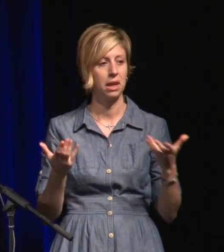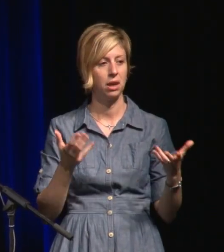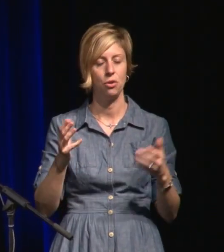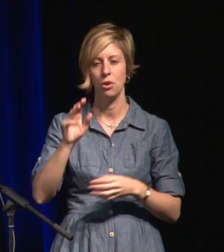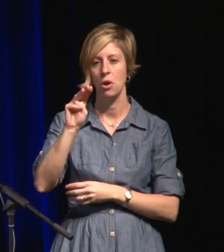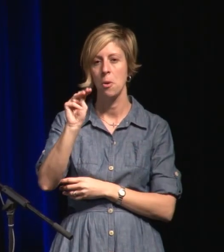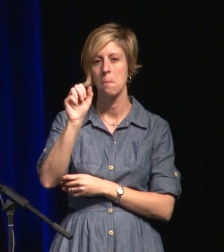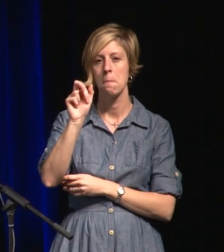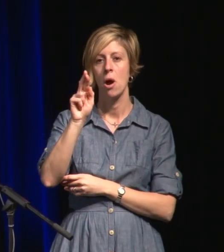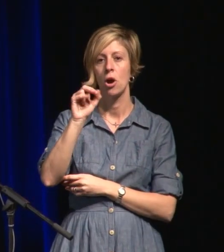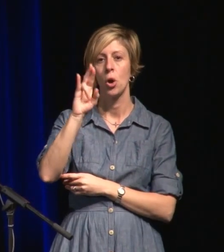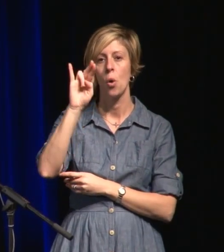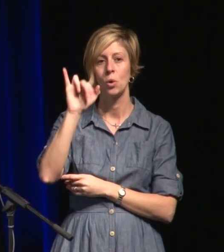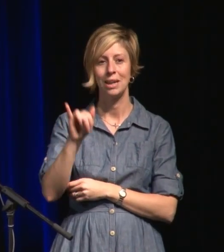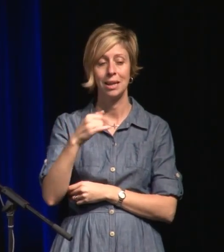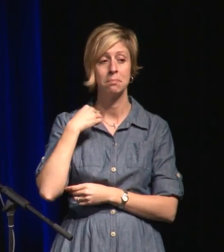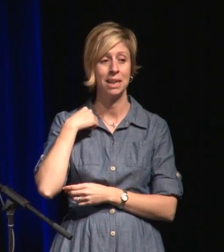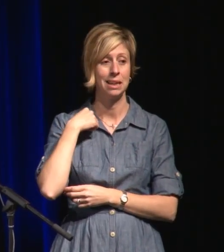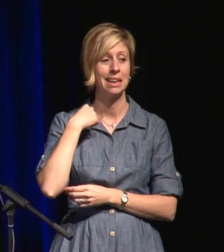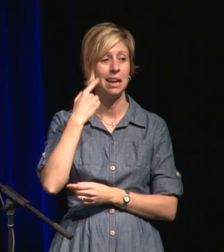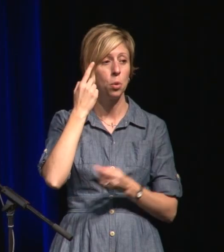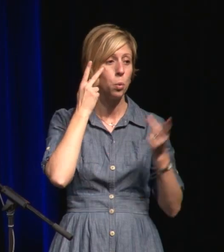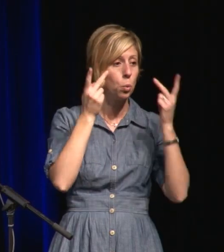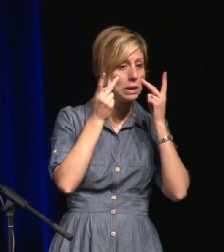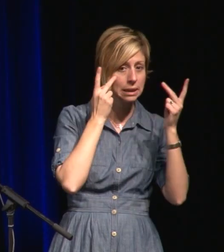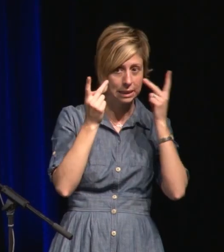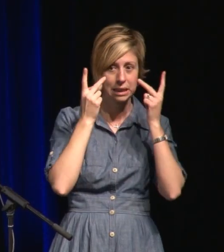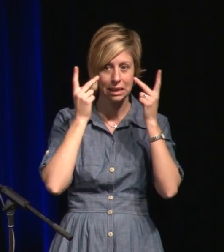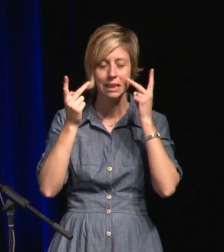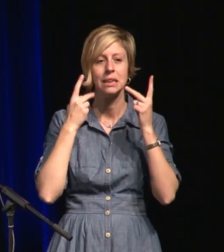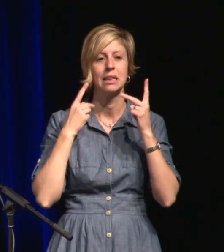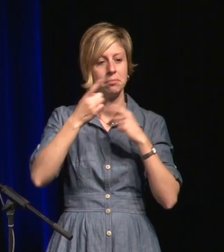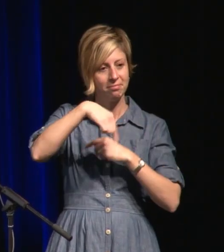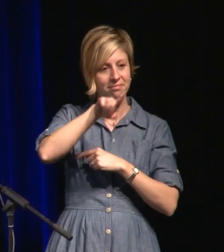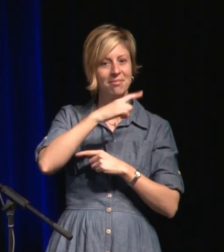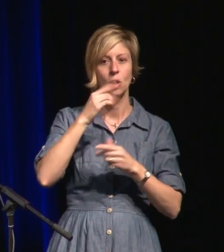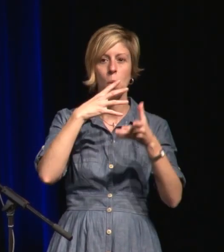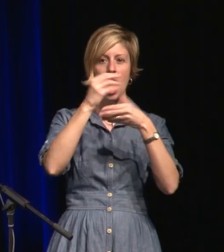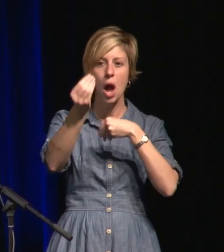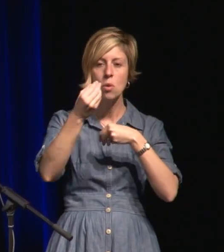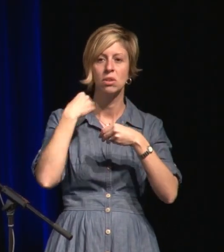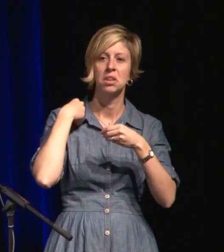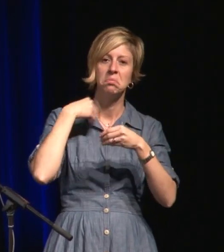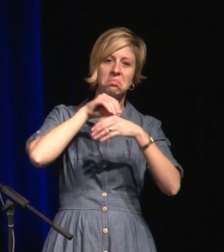knowledge and how it creates positive change in our communities. I could